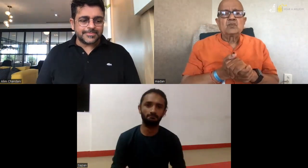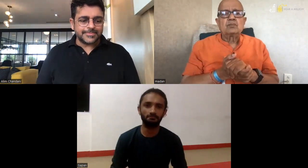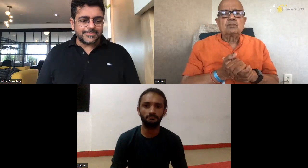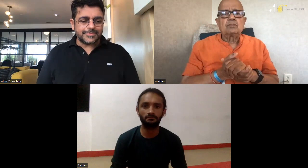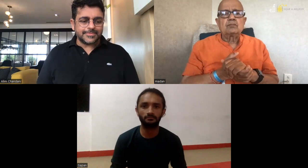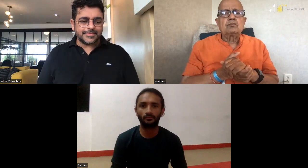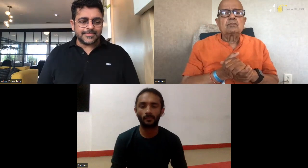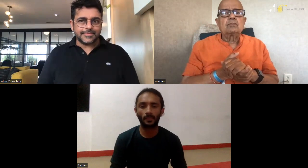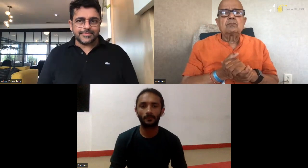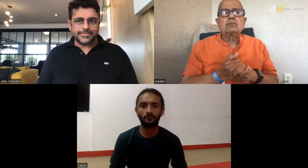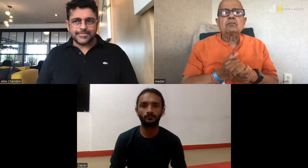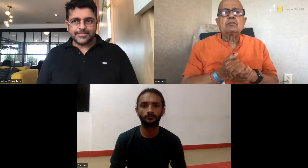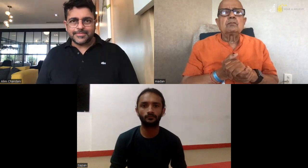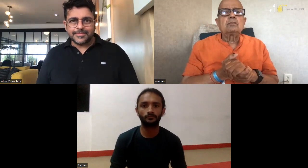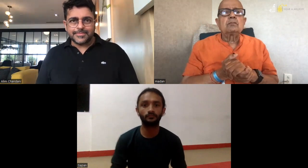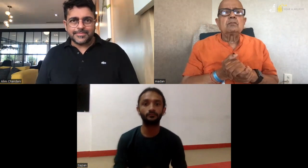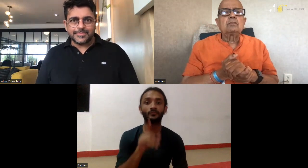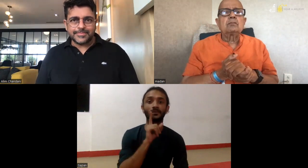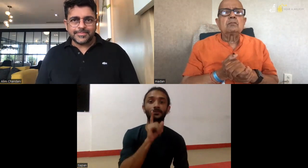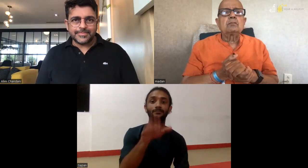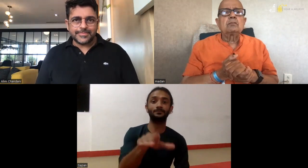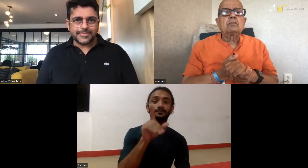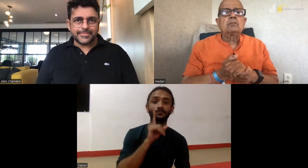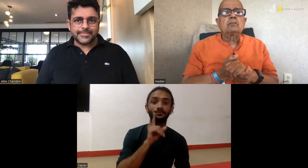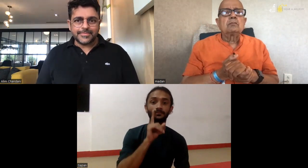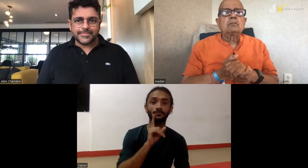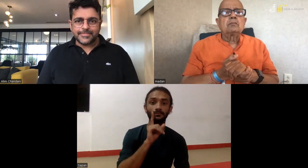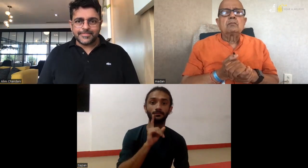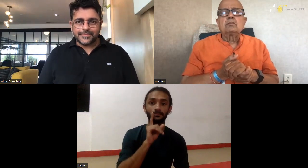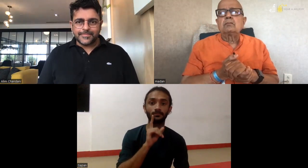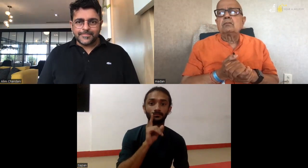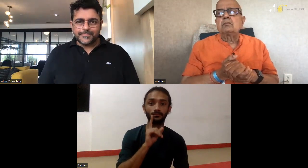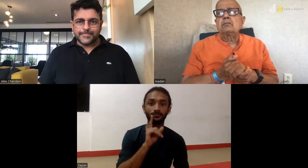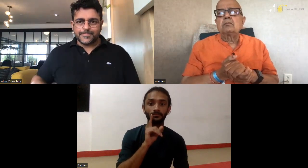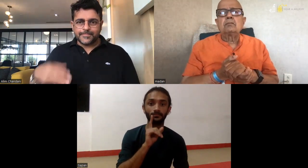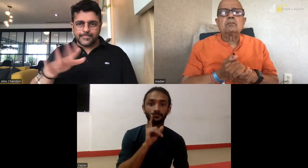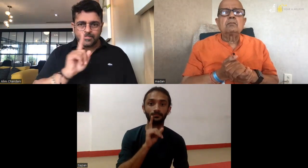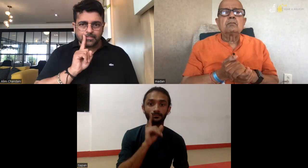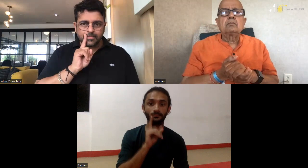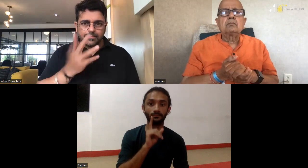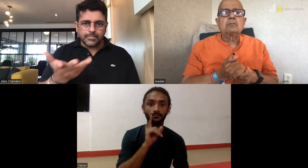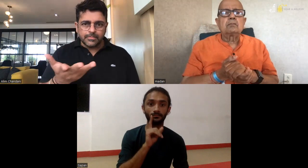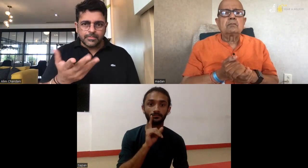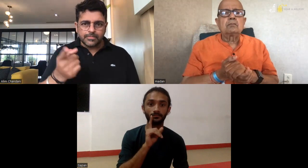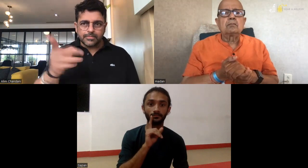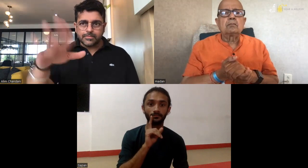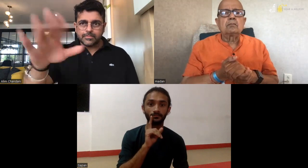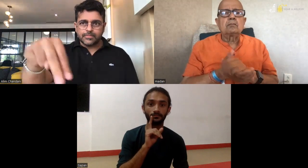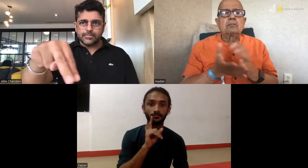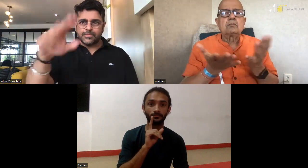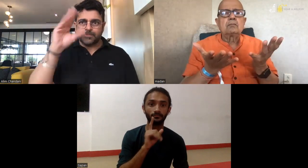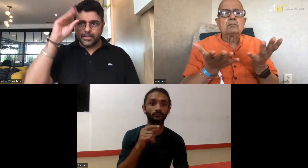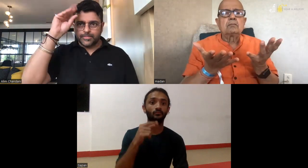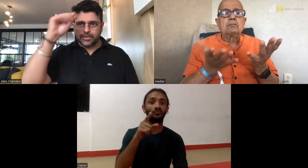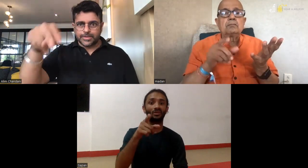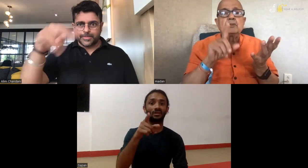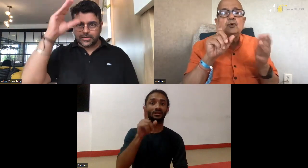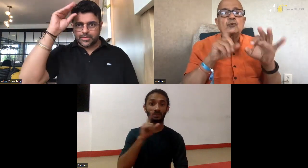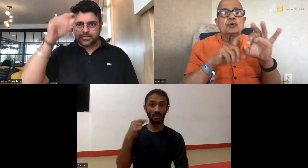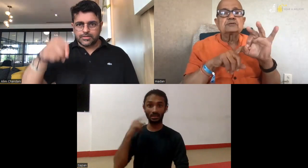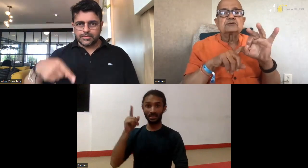and like hearing wife and she is harassing you, you might not feel comfortable, you might be a victim of the domestic violence.